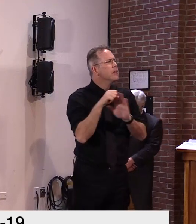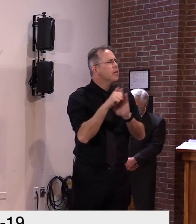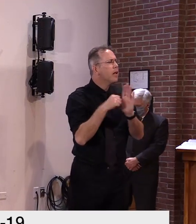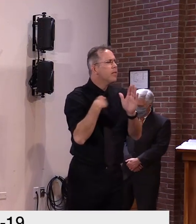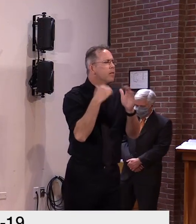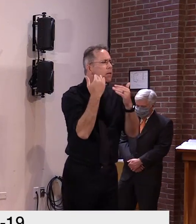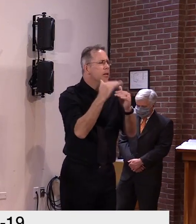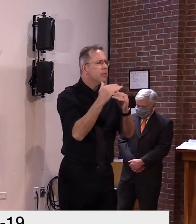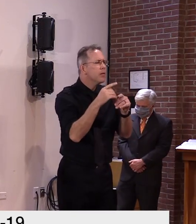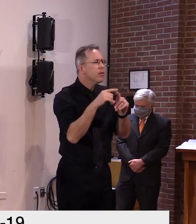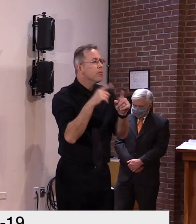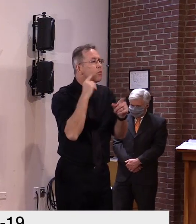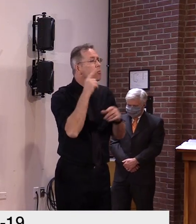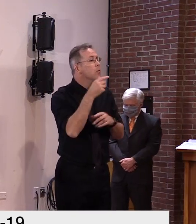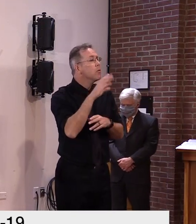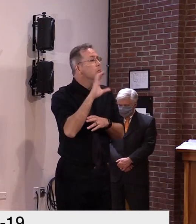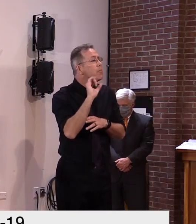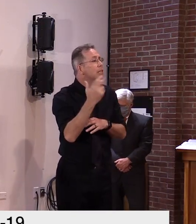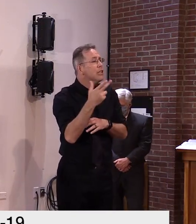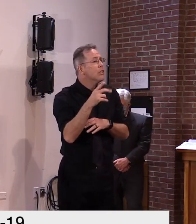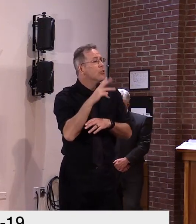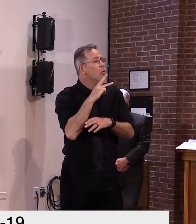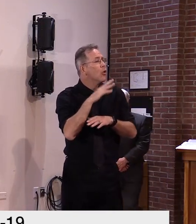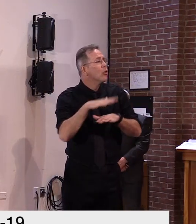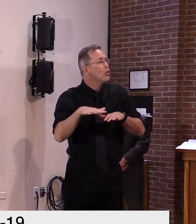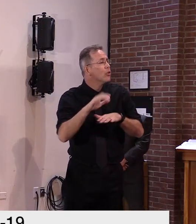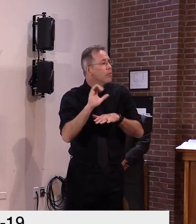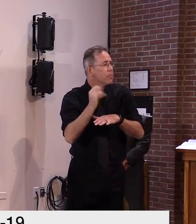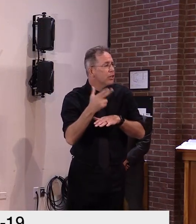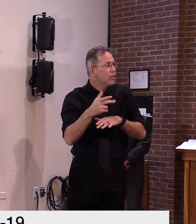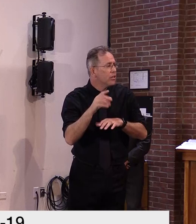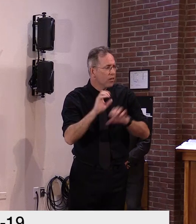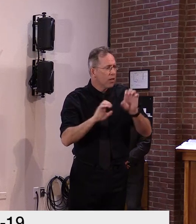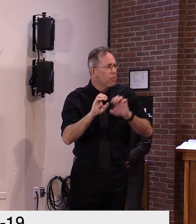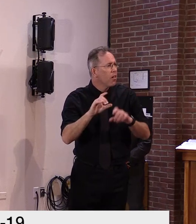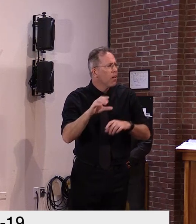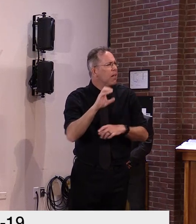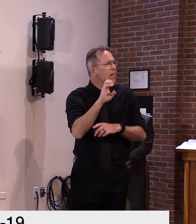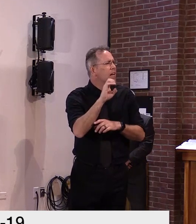and stuff at 77 parts per thousand. And